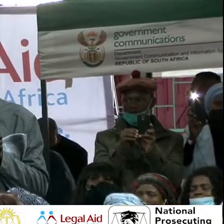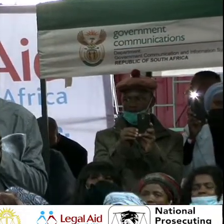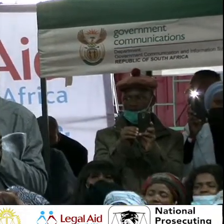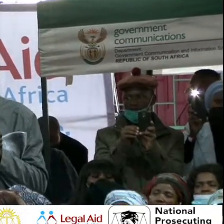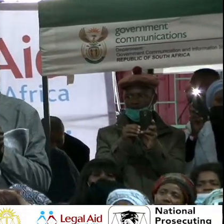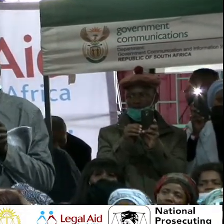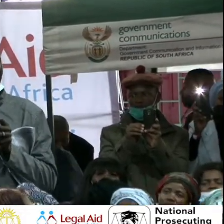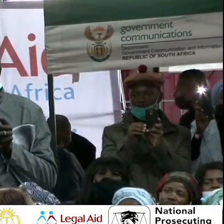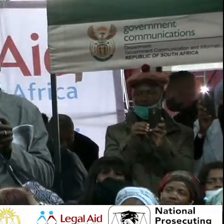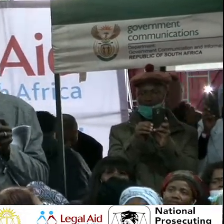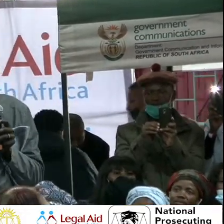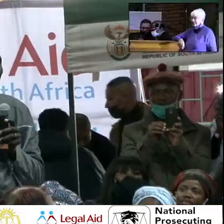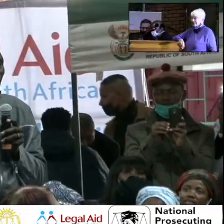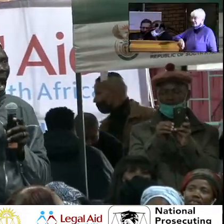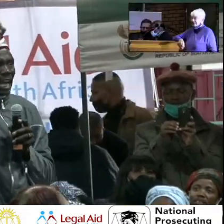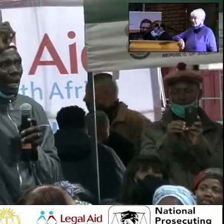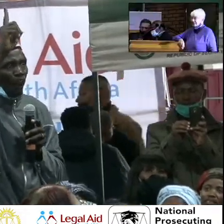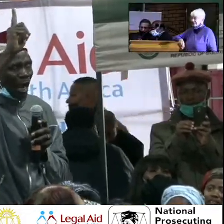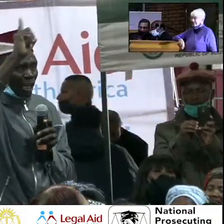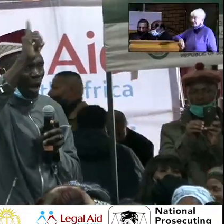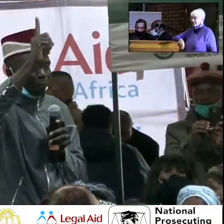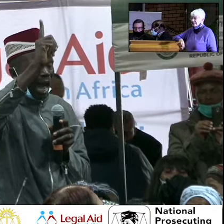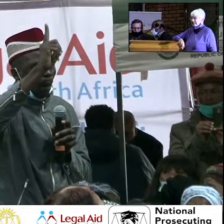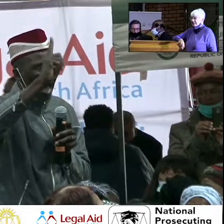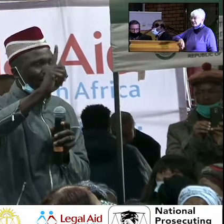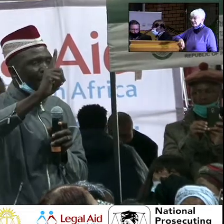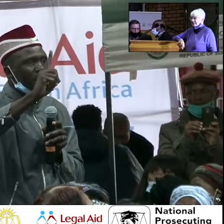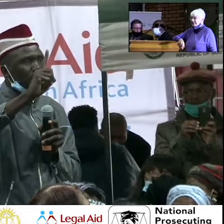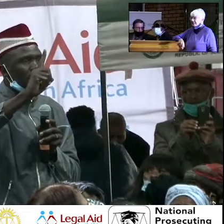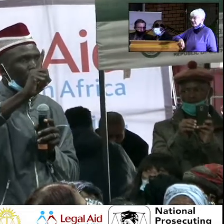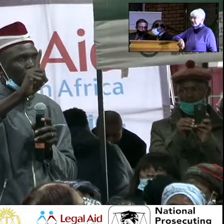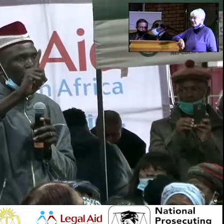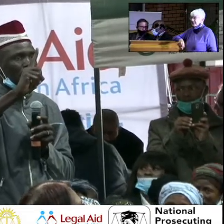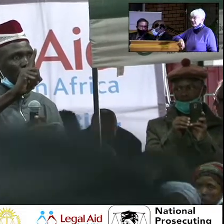men, they wake up early in the morning, not the hours,